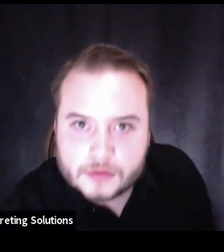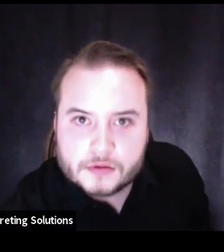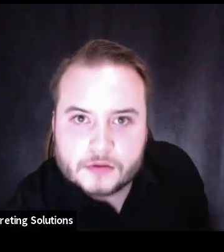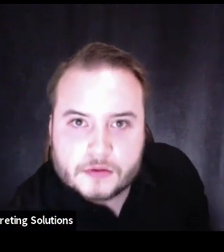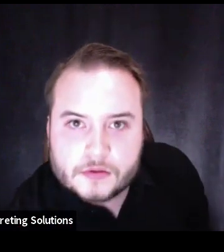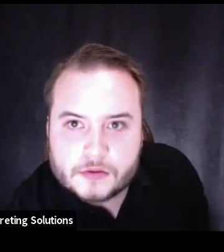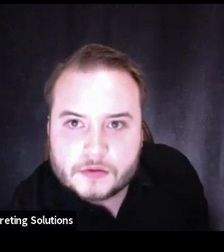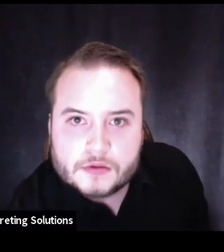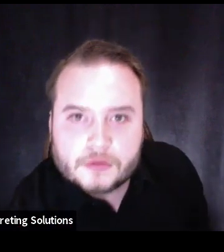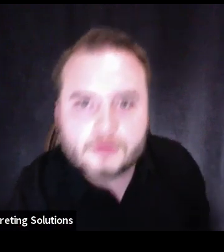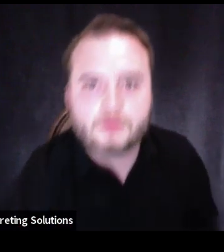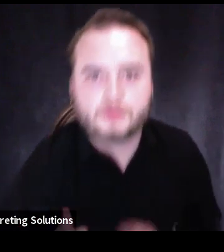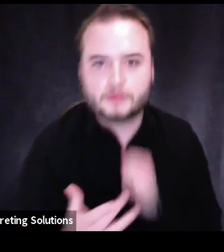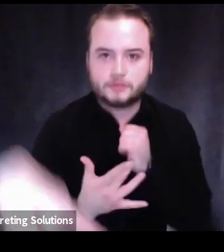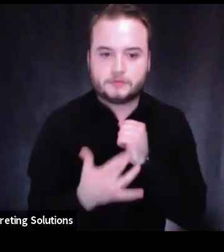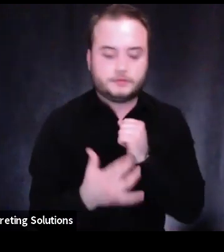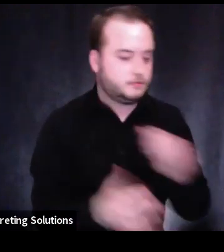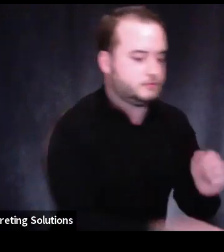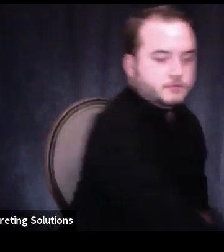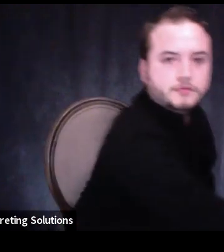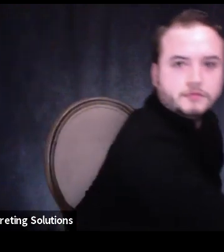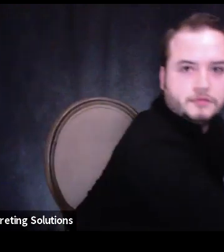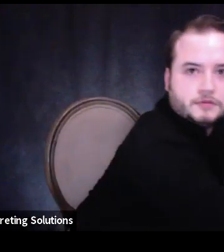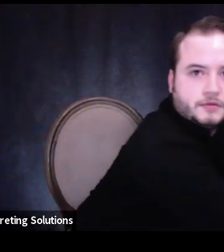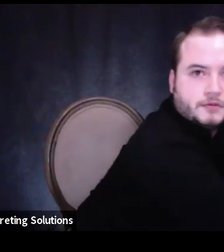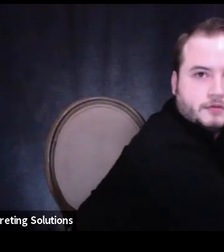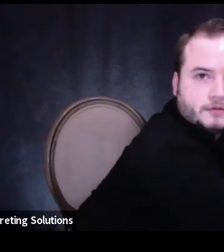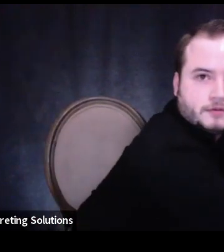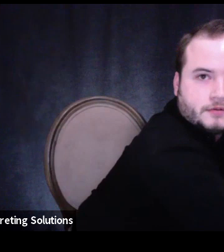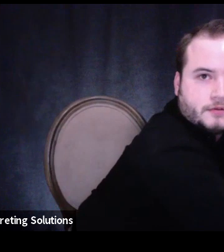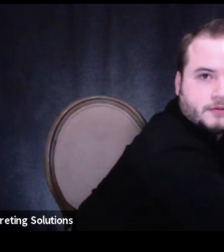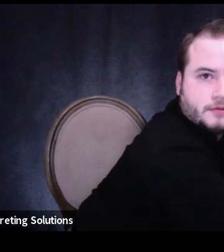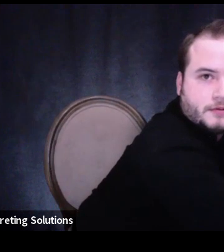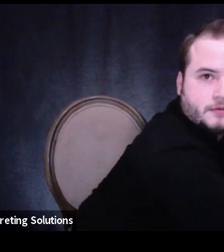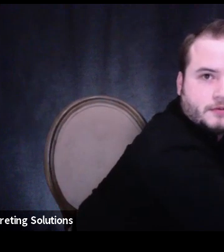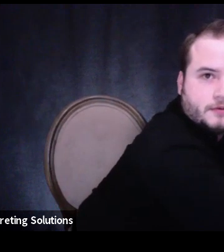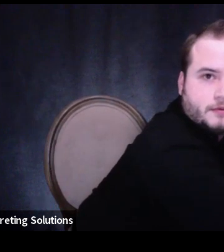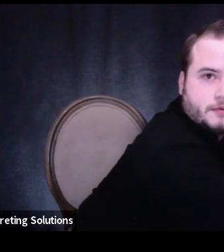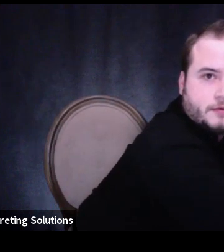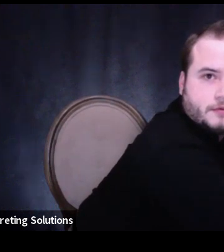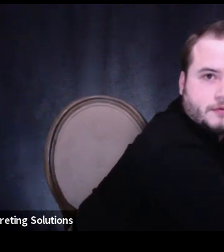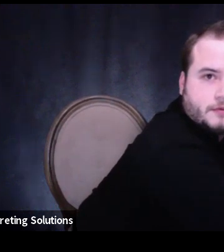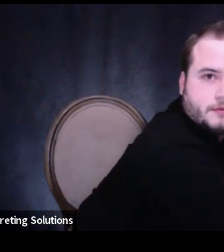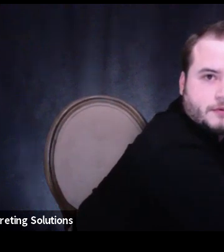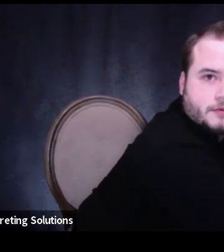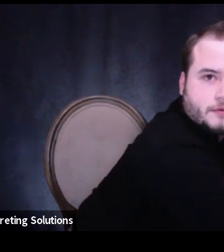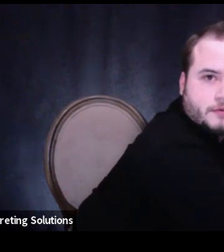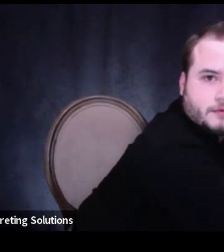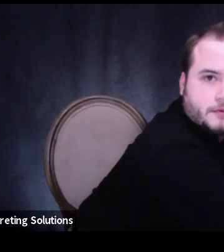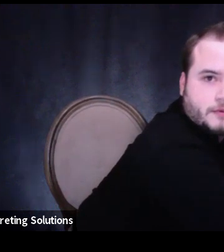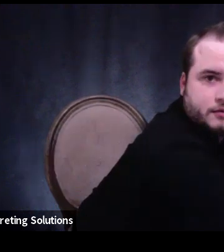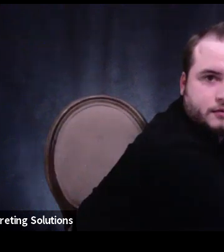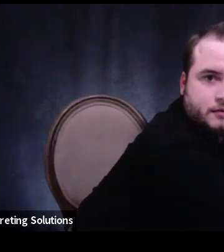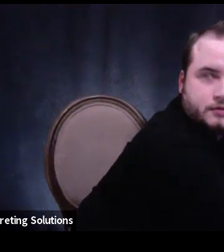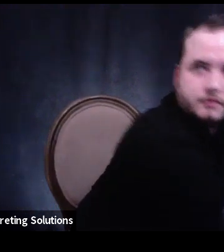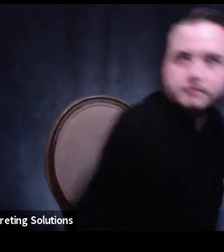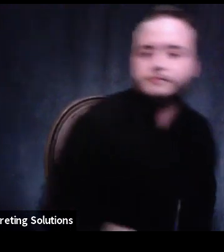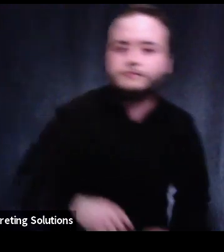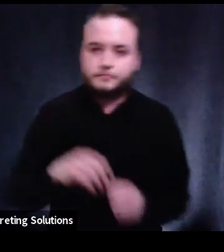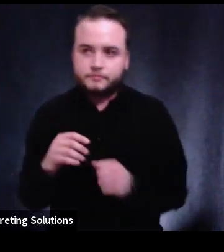the peak is a function of how the disease is transmitted and whether all those assumptions are